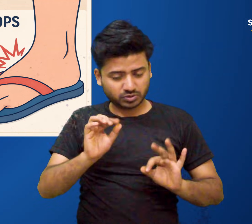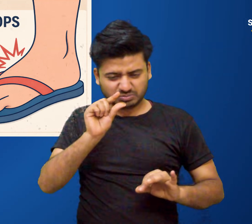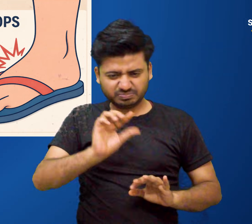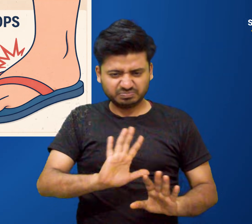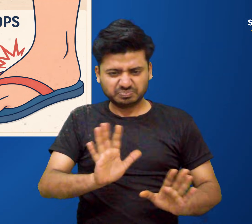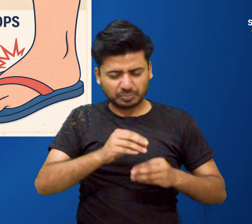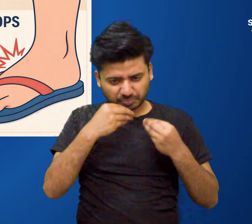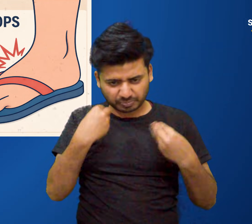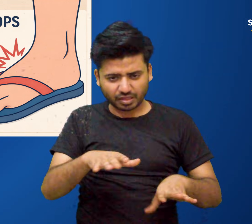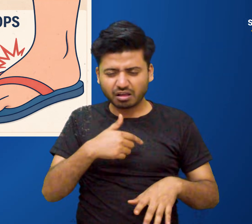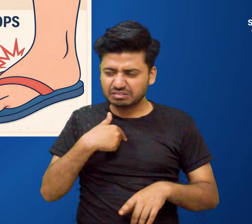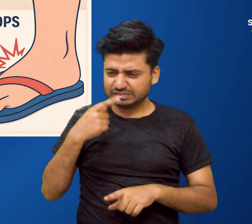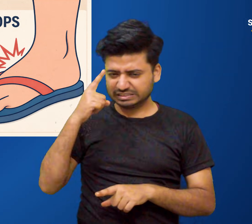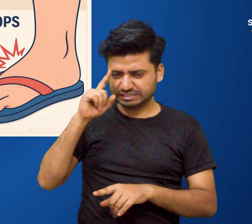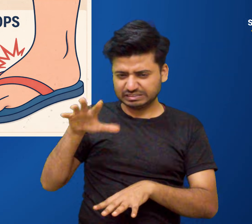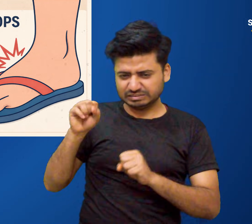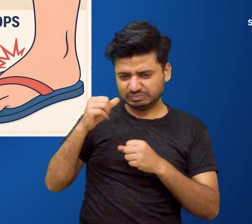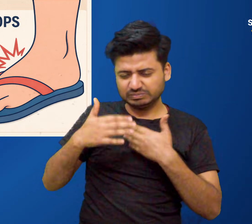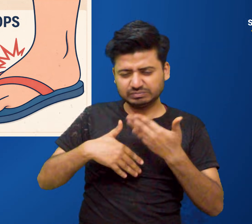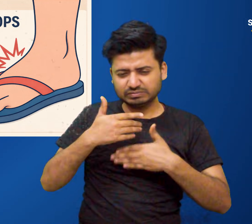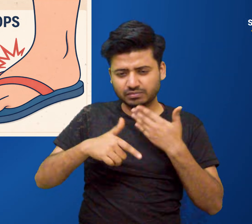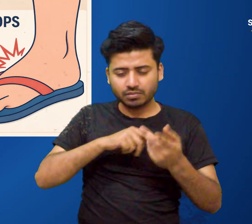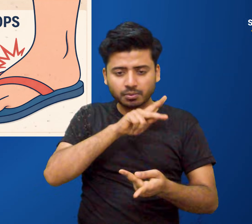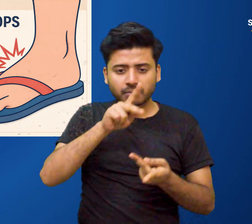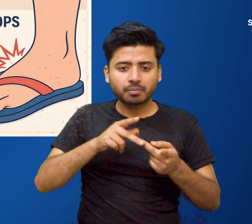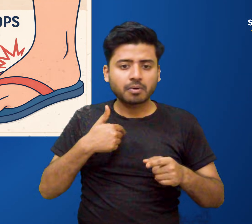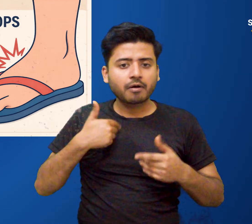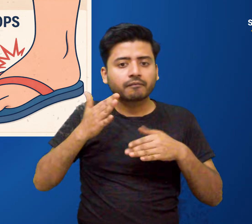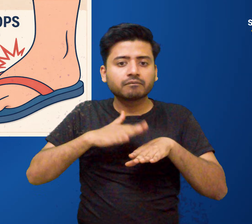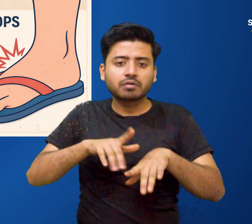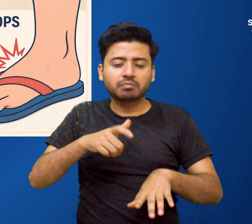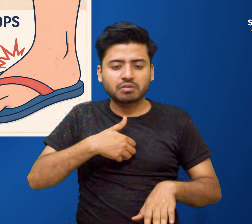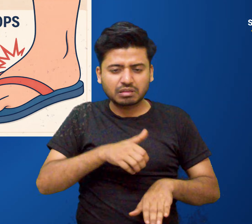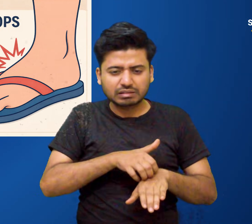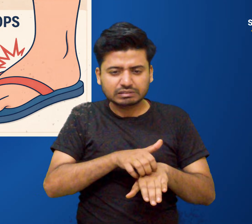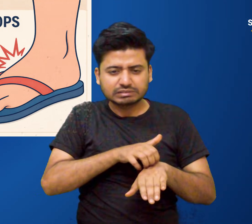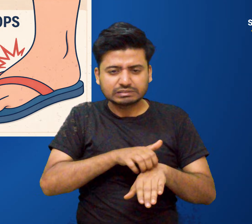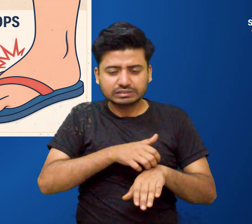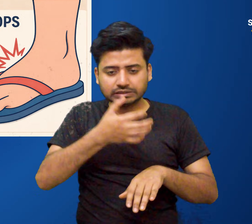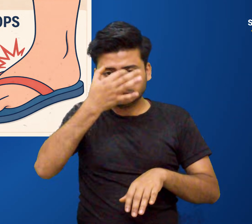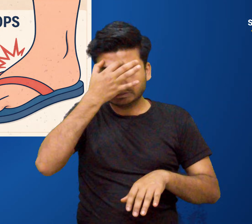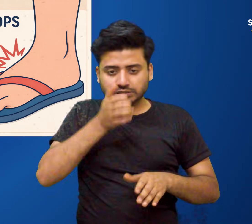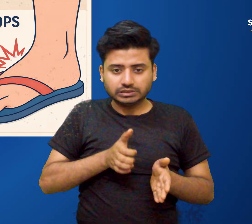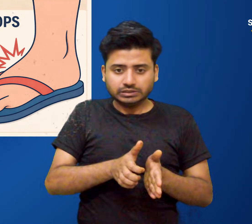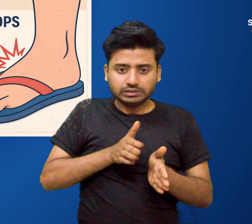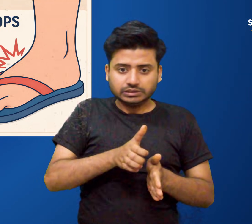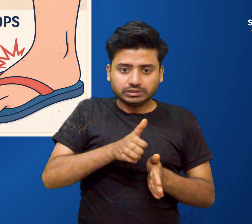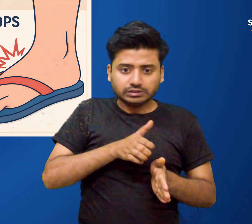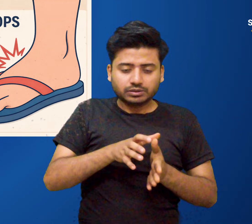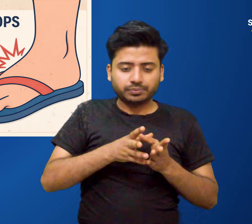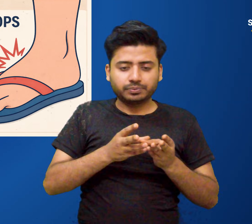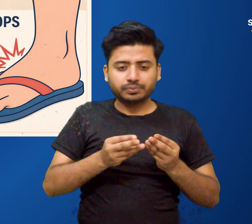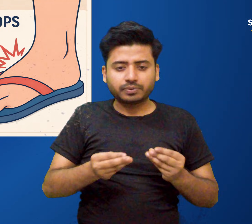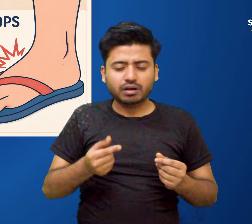plantar fasciitis. The lack of arch support causes the thick band of tissue on the bottom of your foot, plantar fascia,